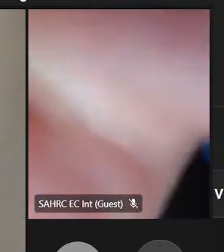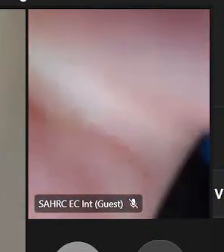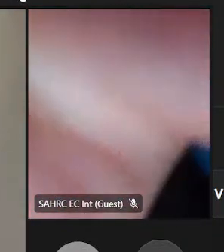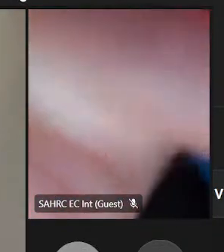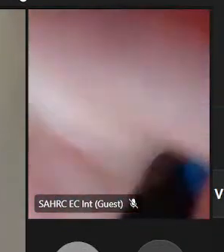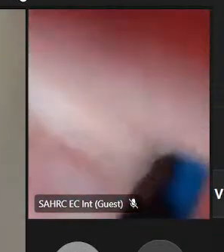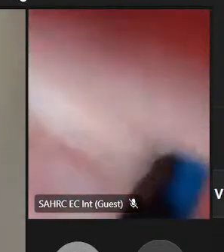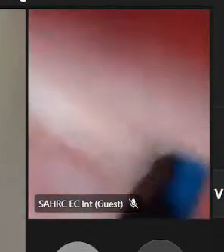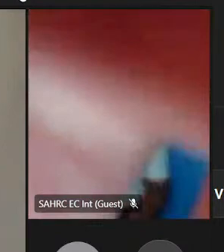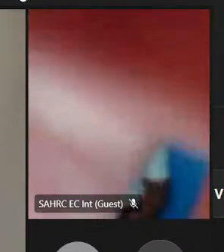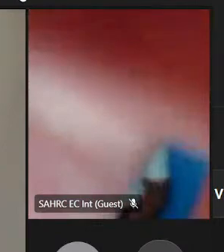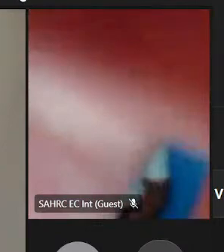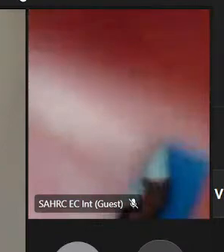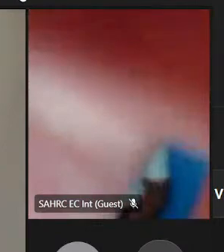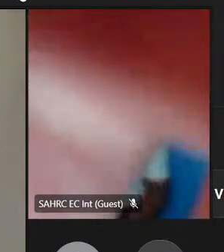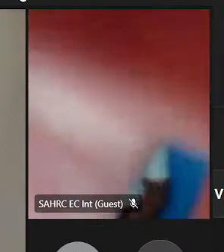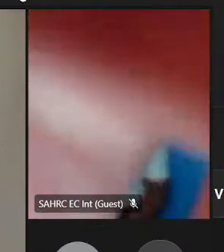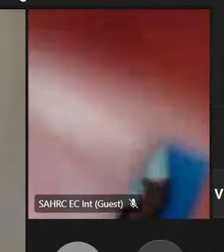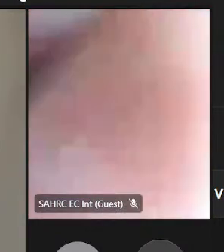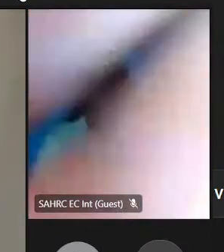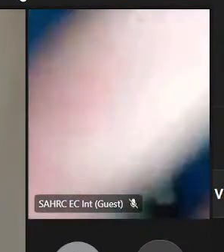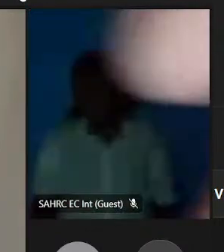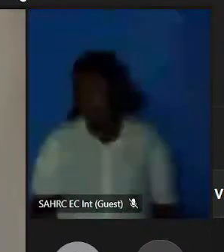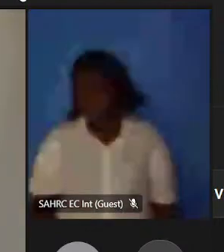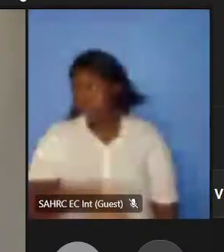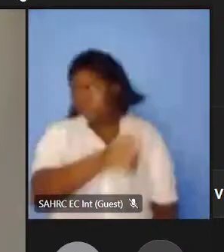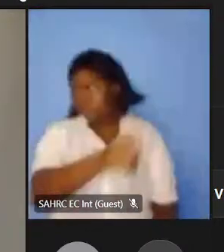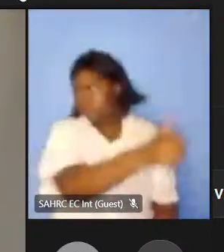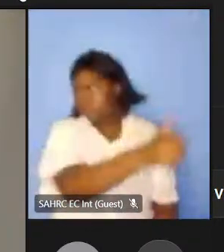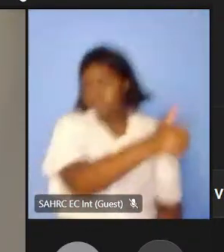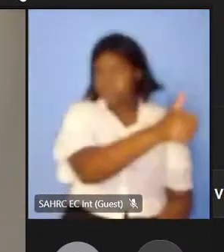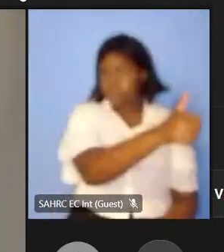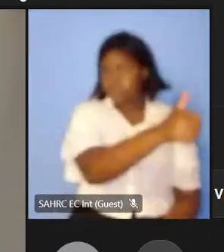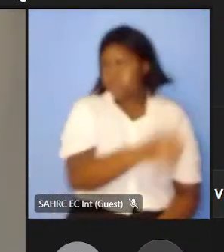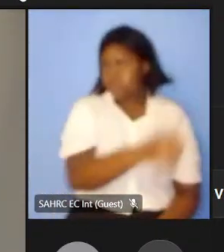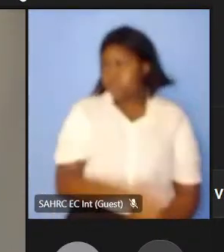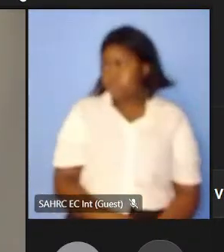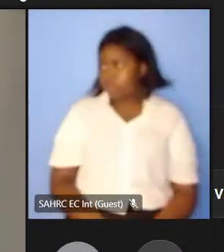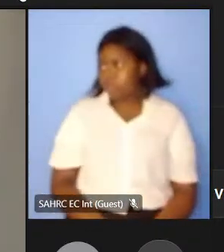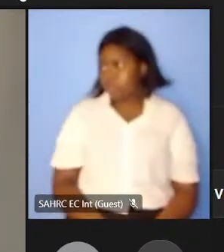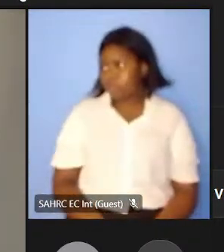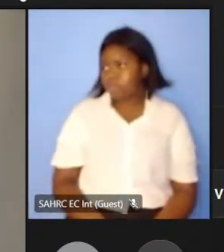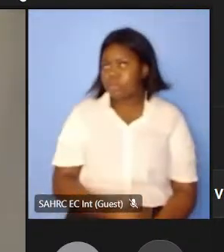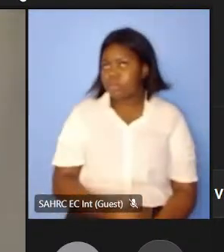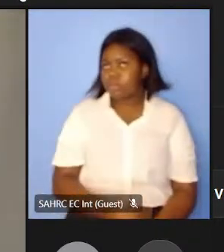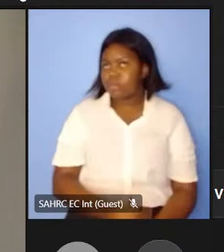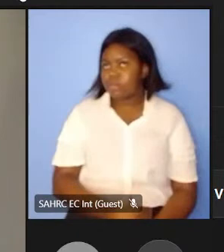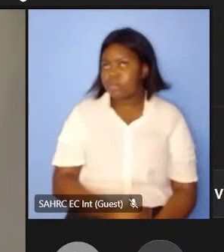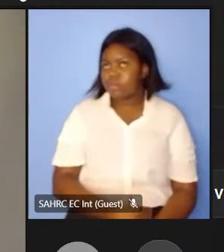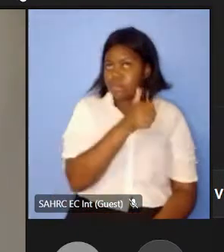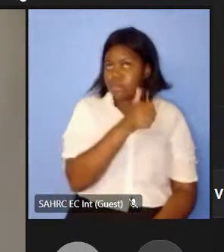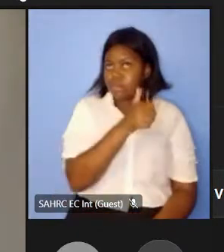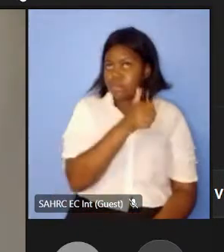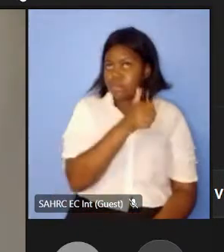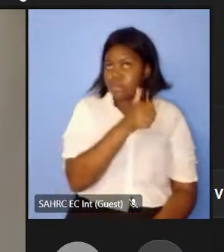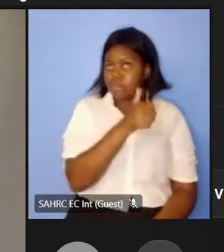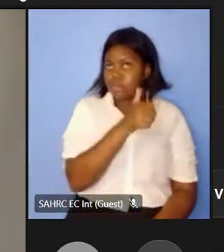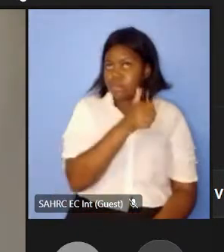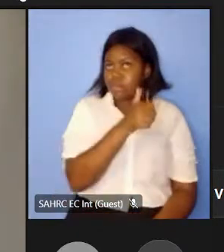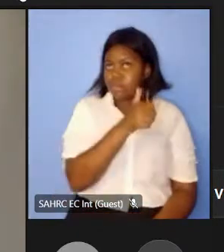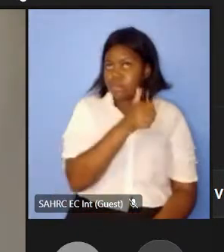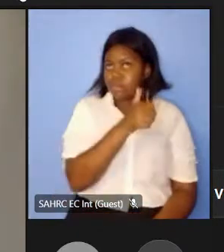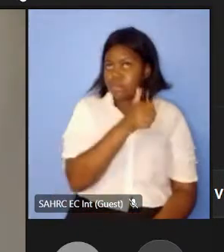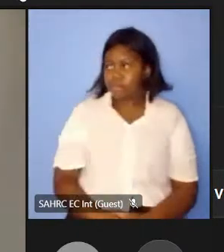to strengthening this relationship and to see where we will take the rights of children, especially within